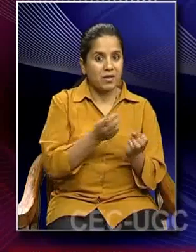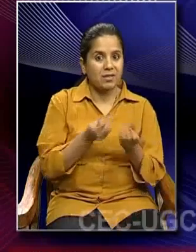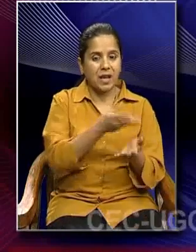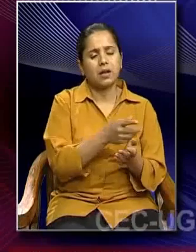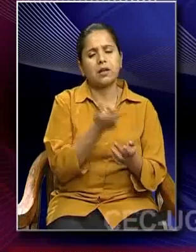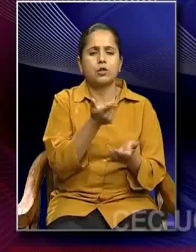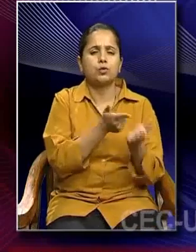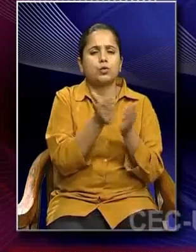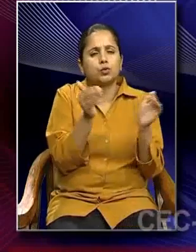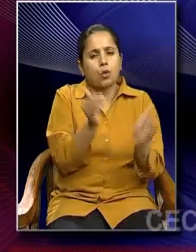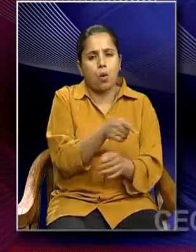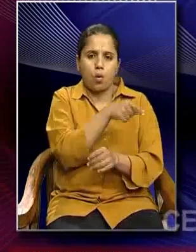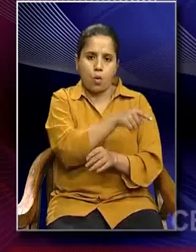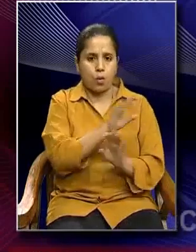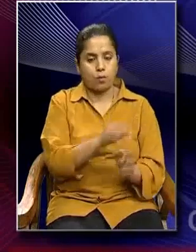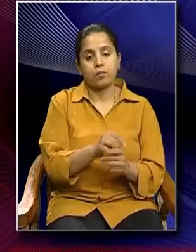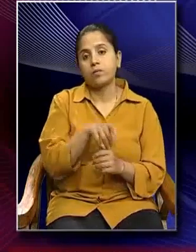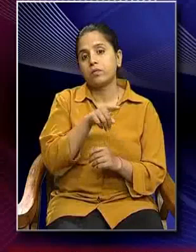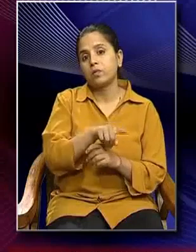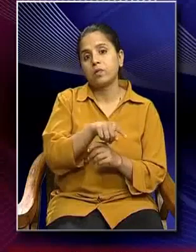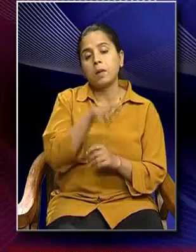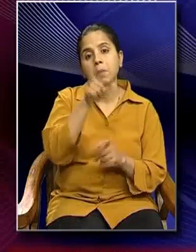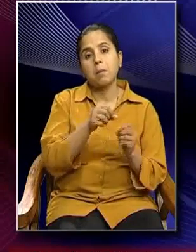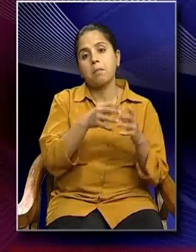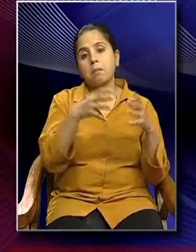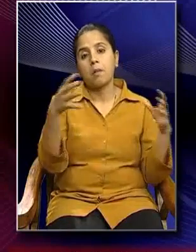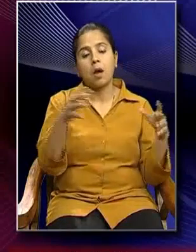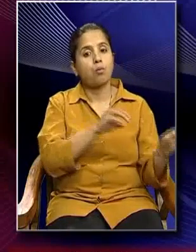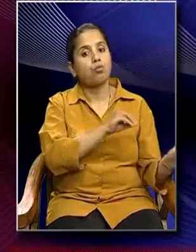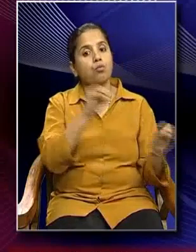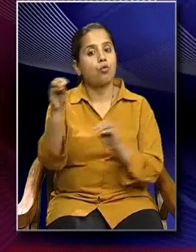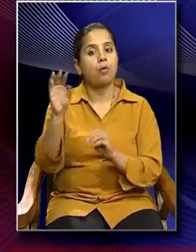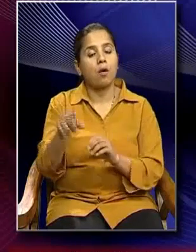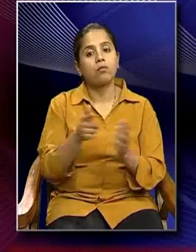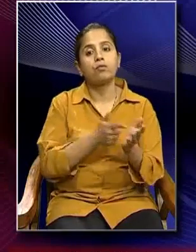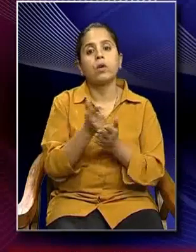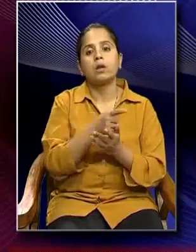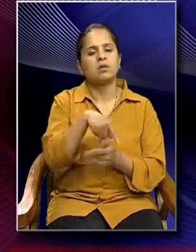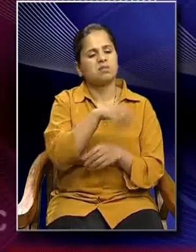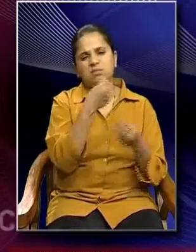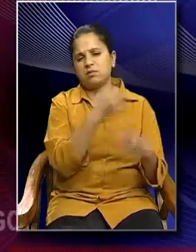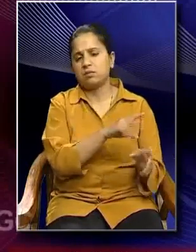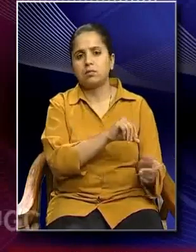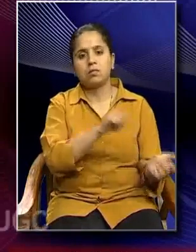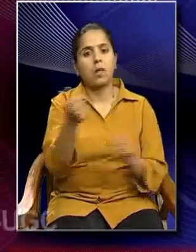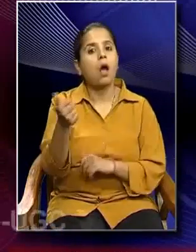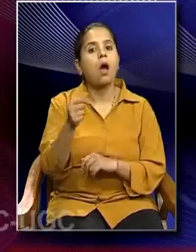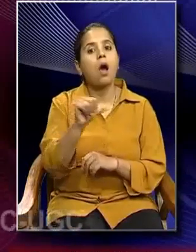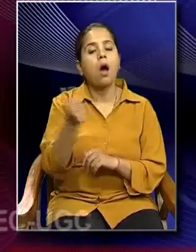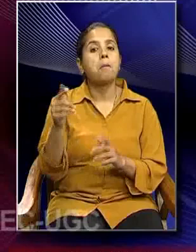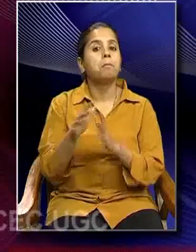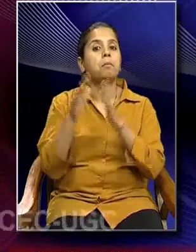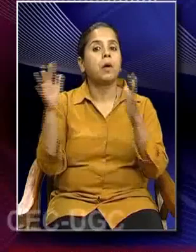village, and if a large chunk of population is moving out from a village and going to a relatively